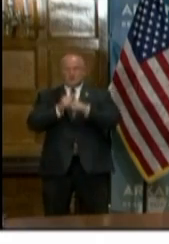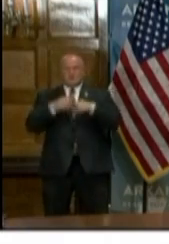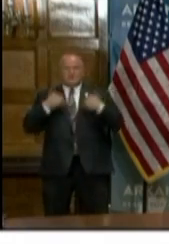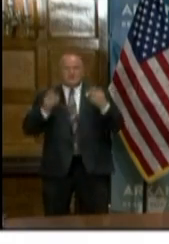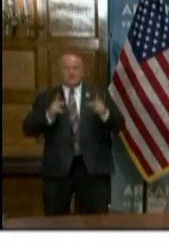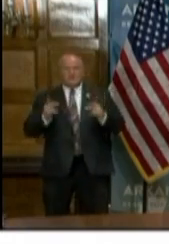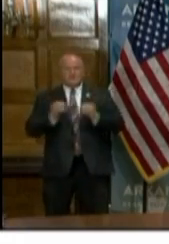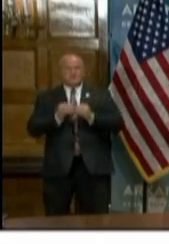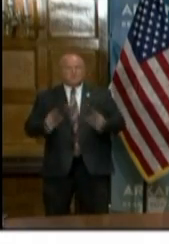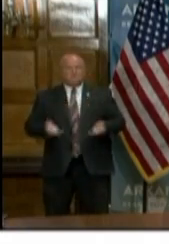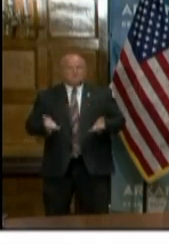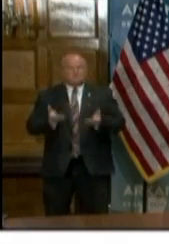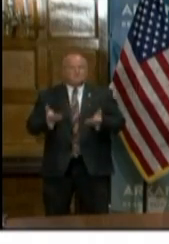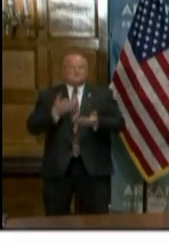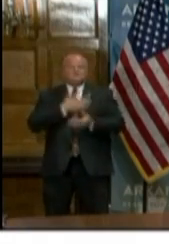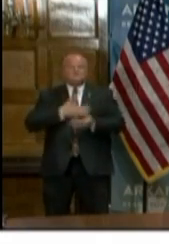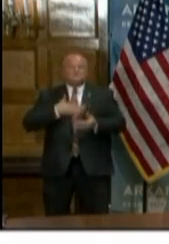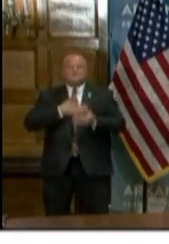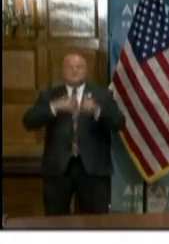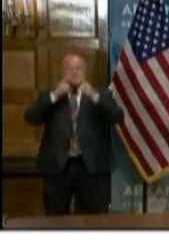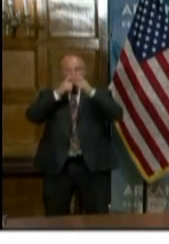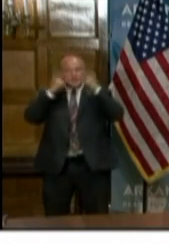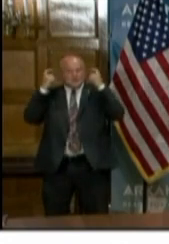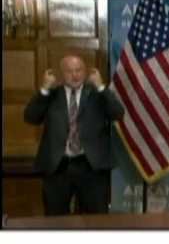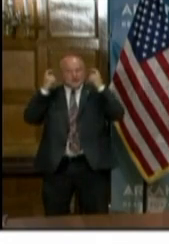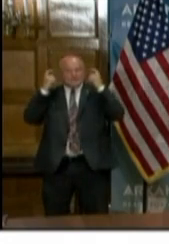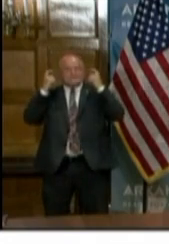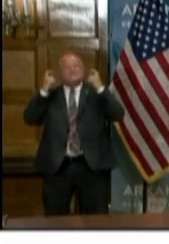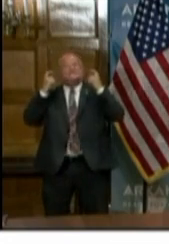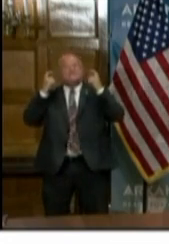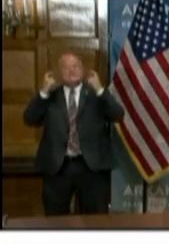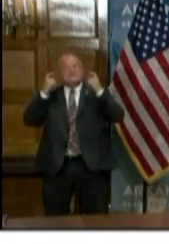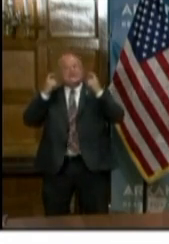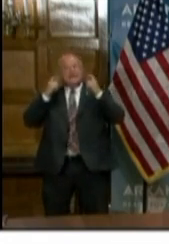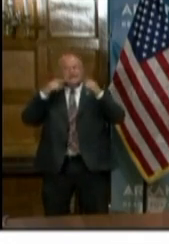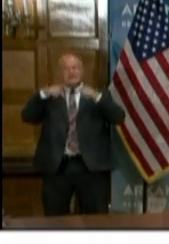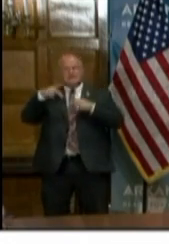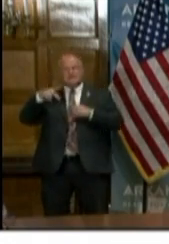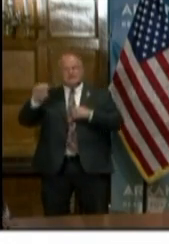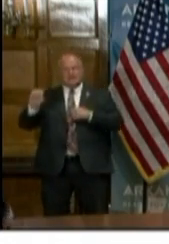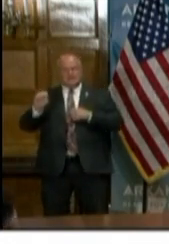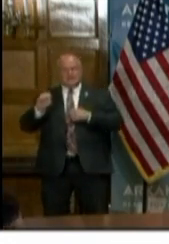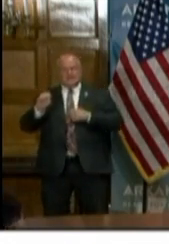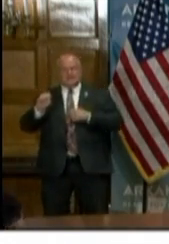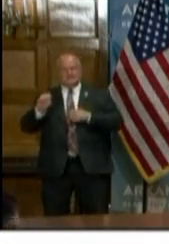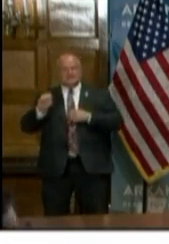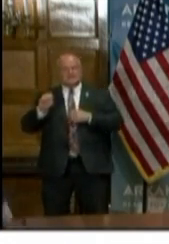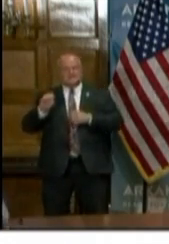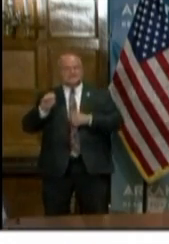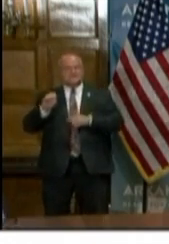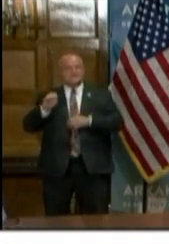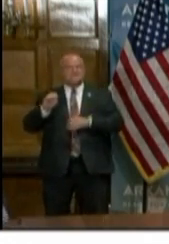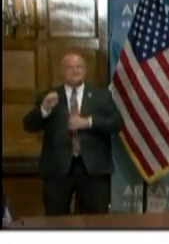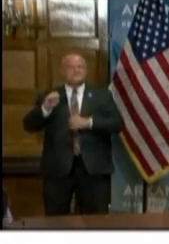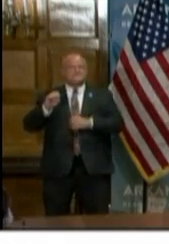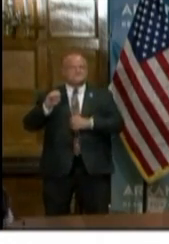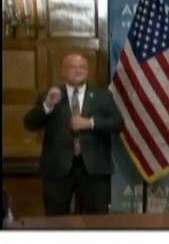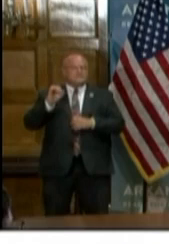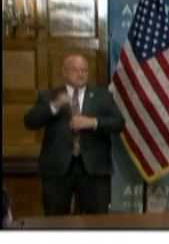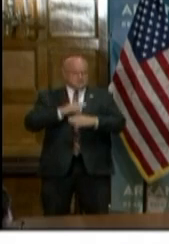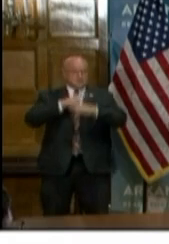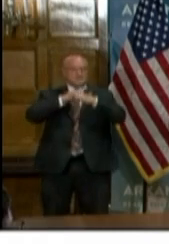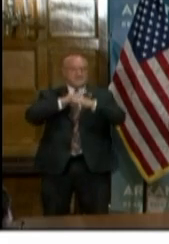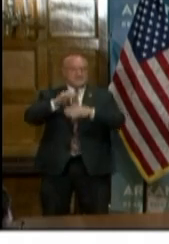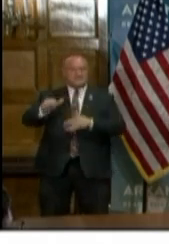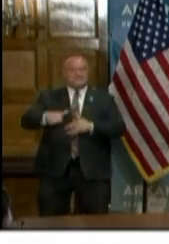the more you can encourage them to wear masks or personal protective equipment, you know, to